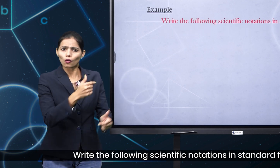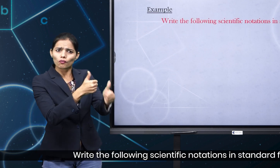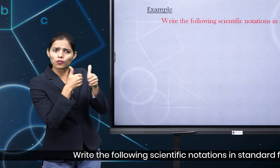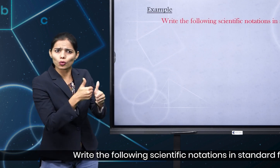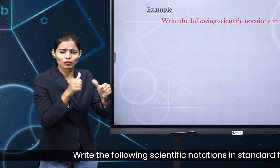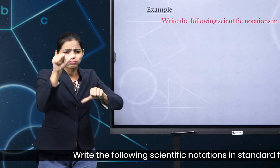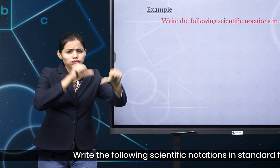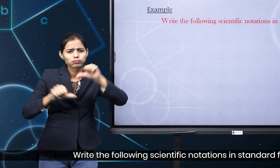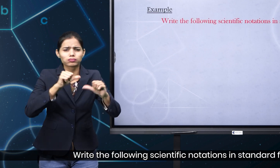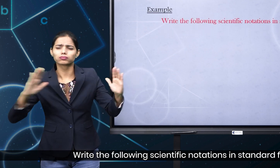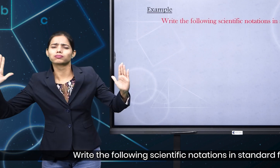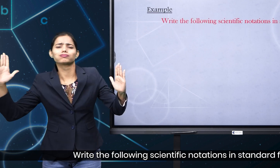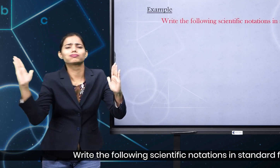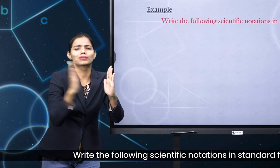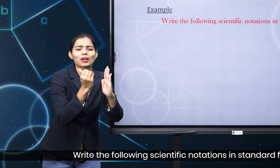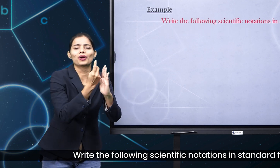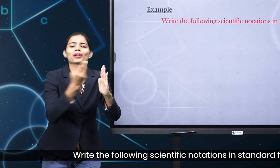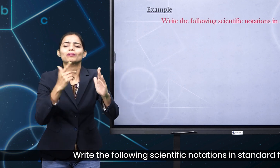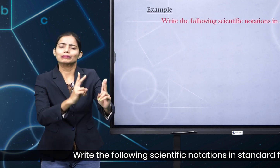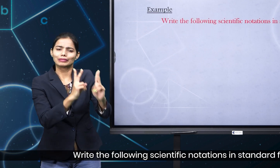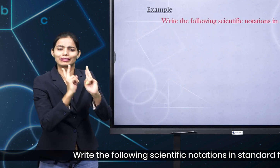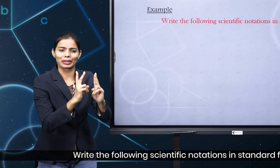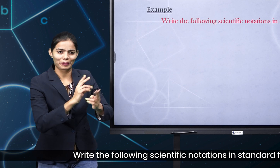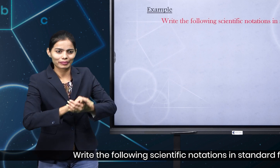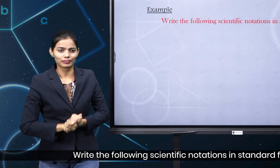Write the following scientific notations in standard form.